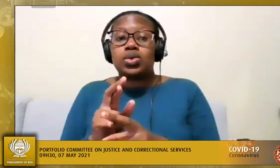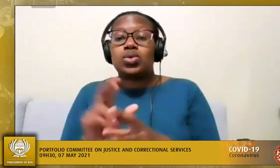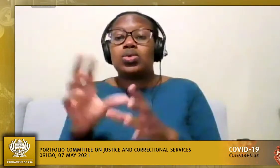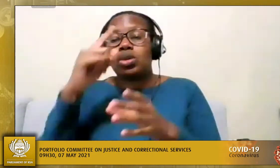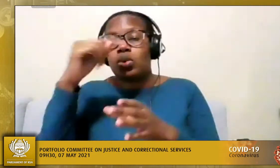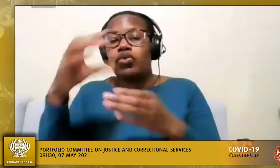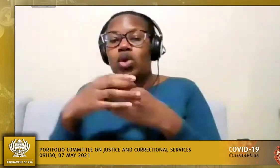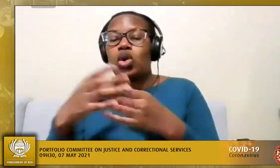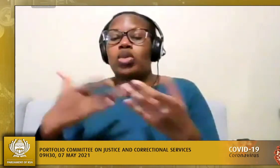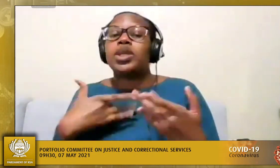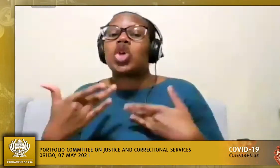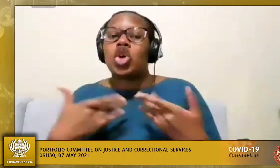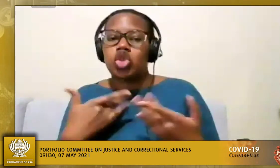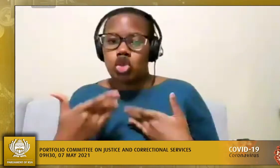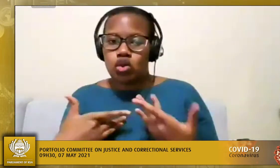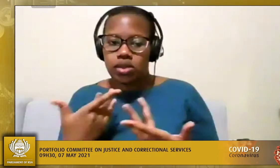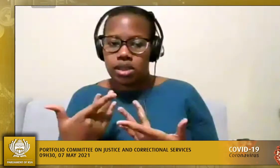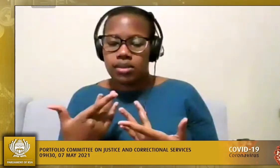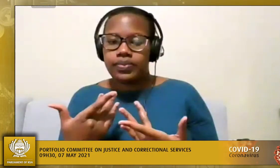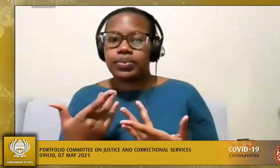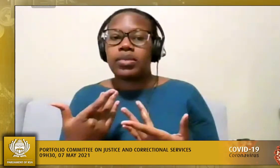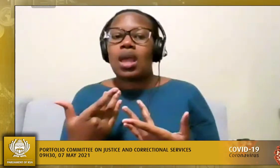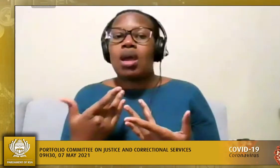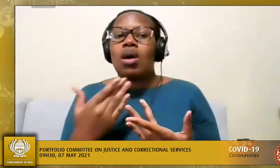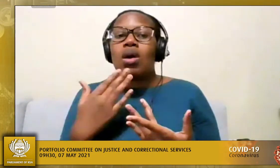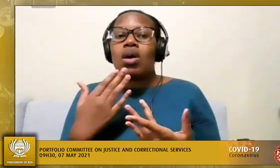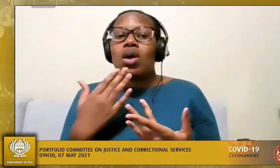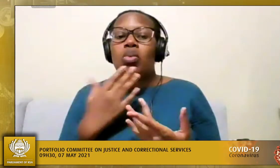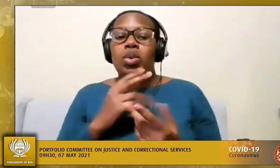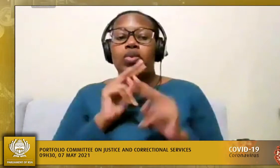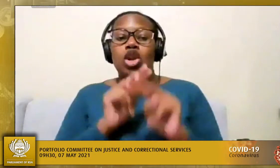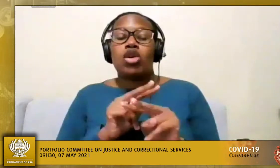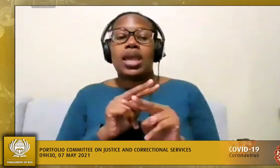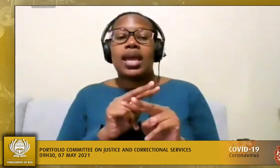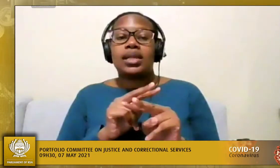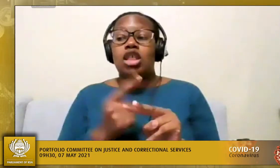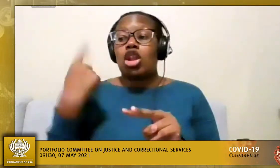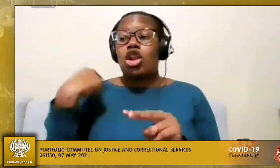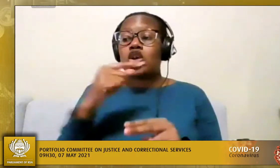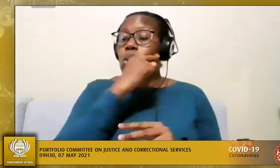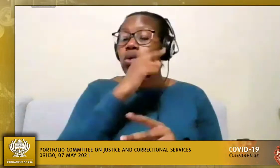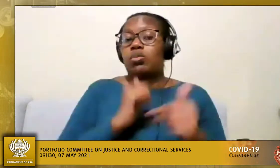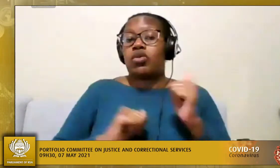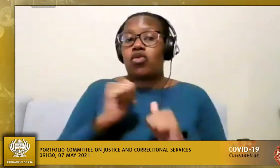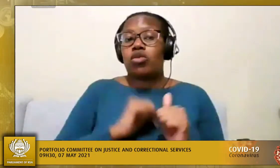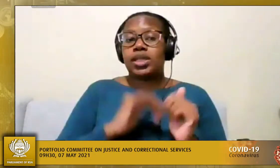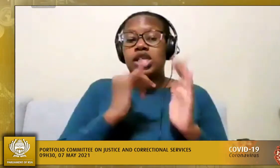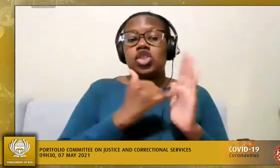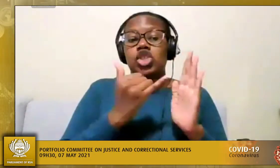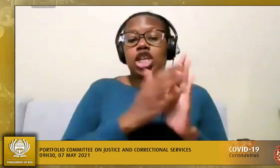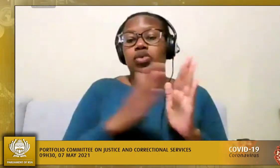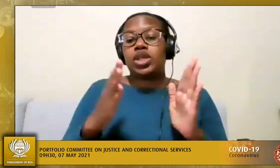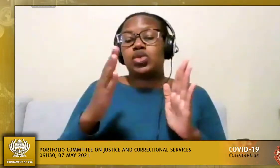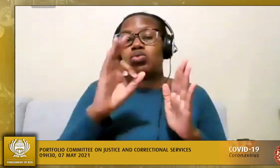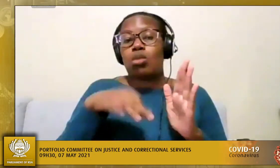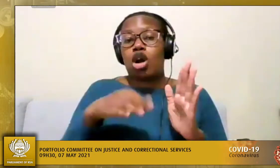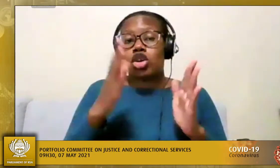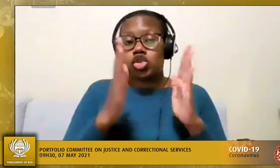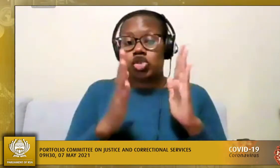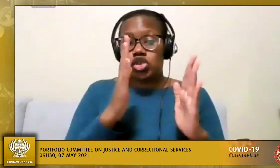committed at raised and when we look at the performance of the last quarter January to end of March